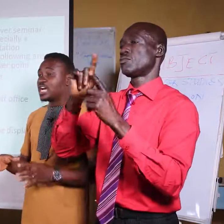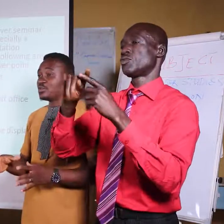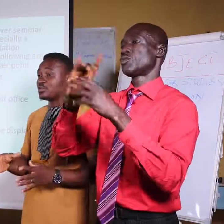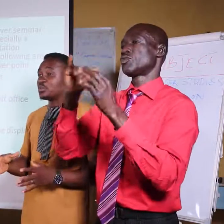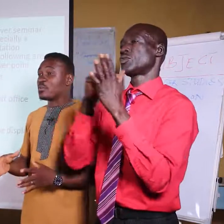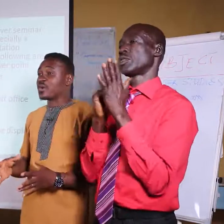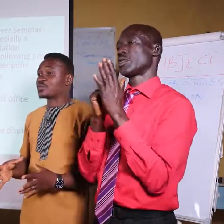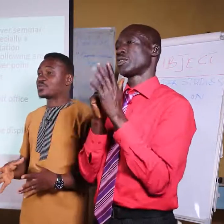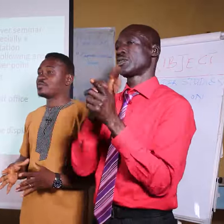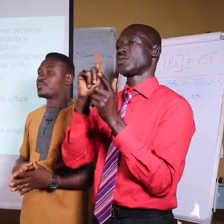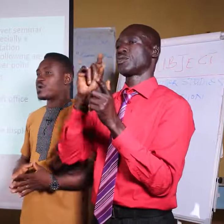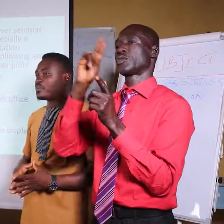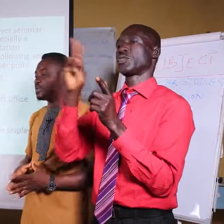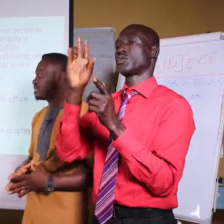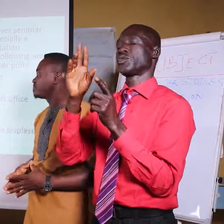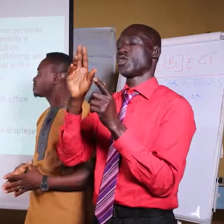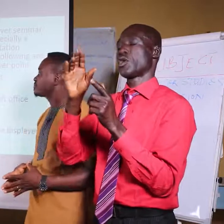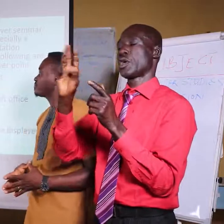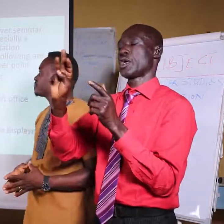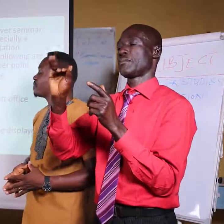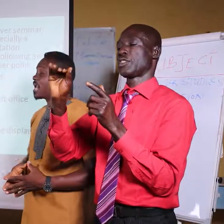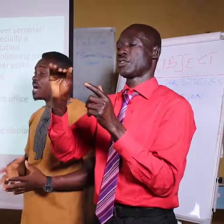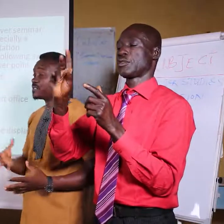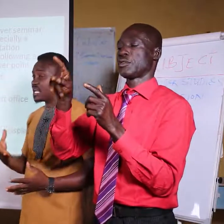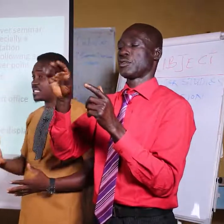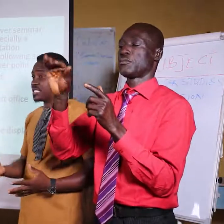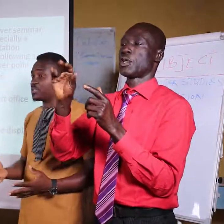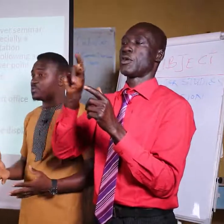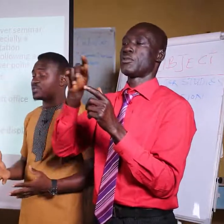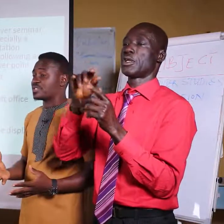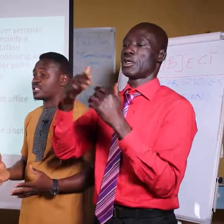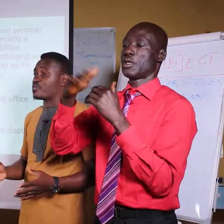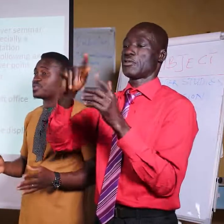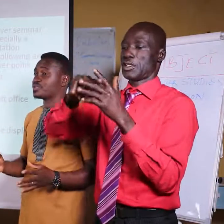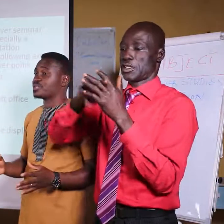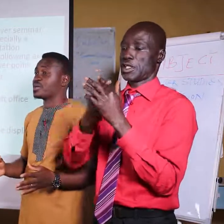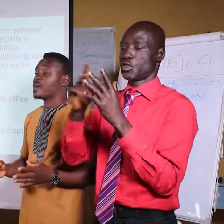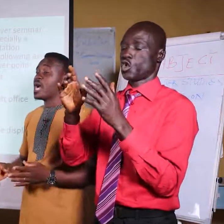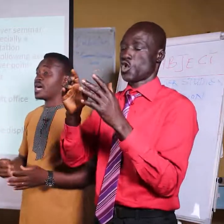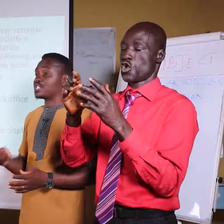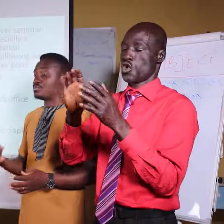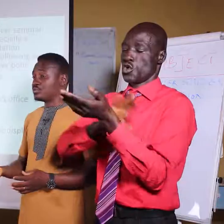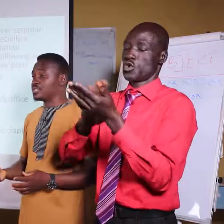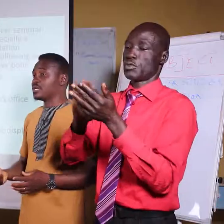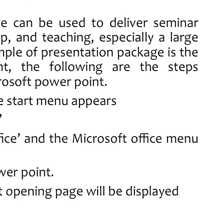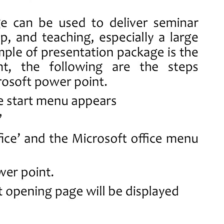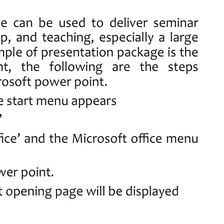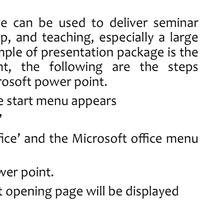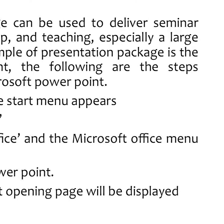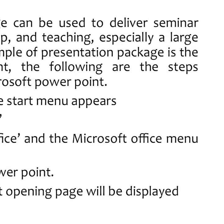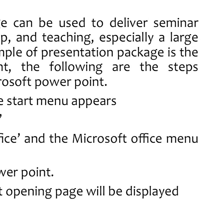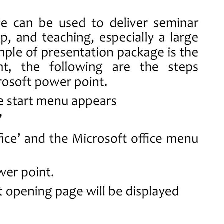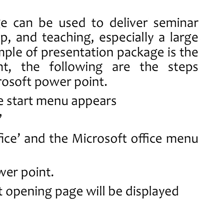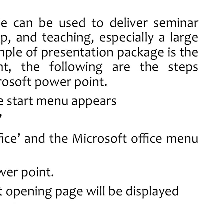what? Use your Microsoft PowerPoint. After starting up your system, once your system has boot